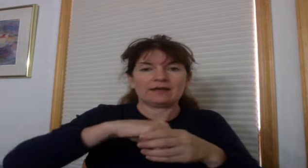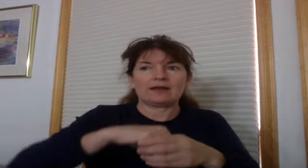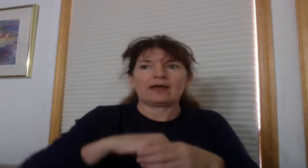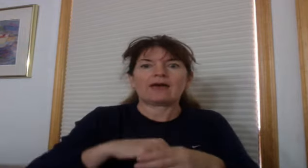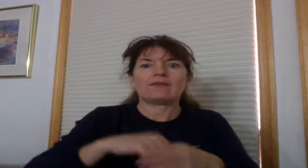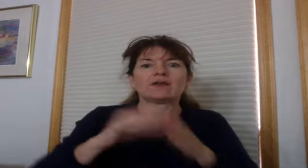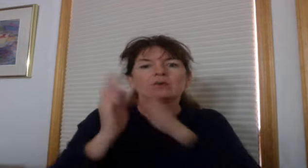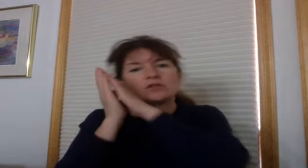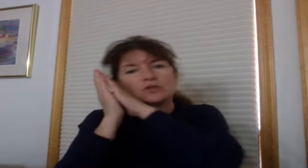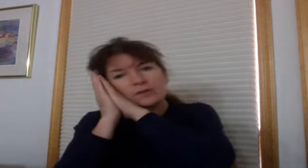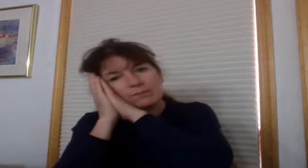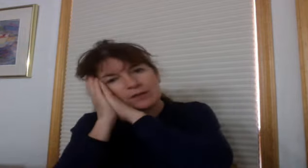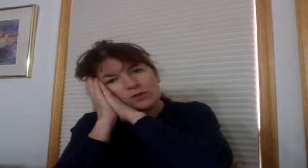And they go into the bedroom.